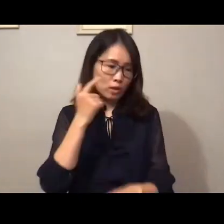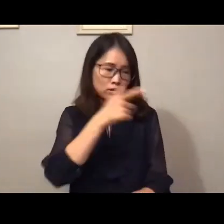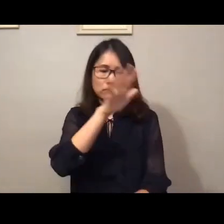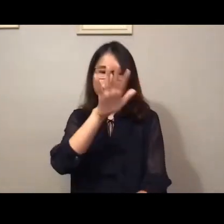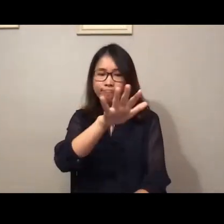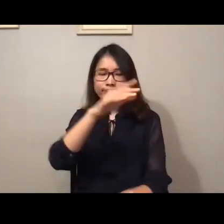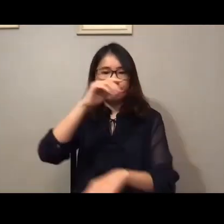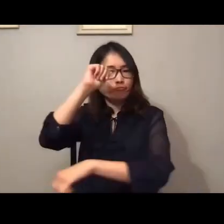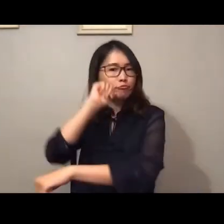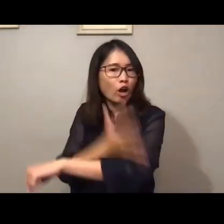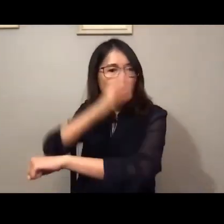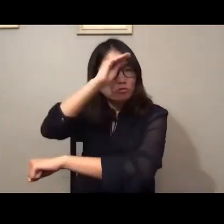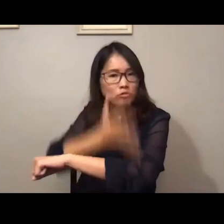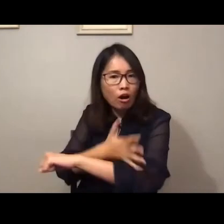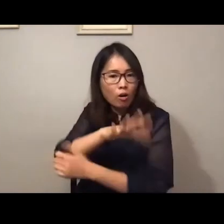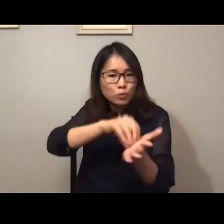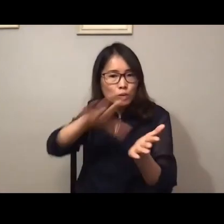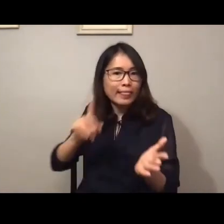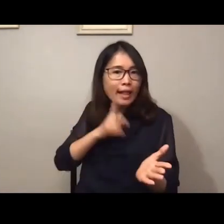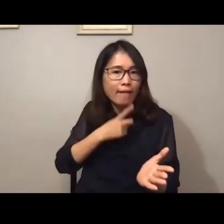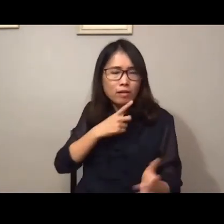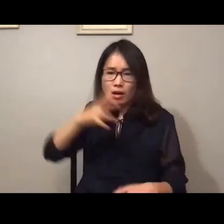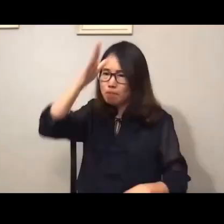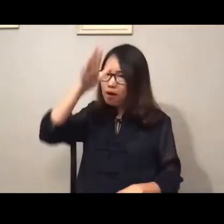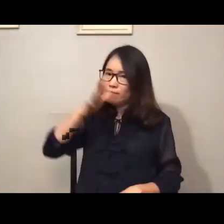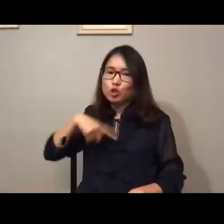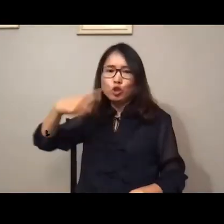In terms of sign language classes,